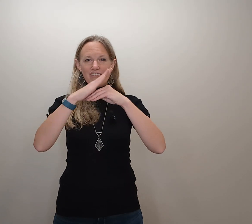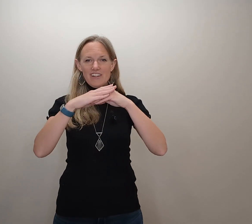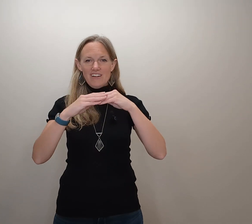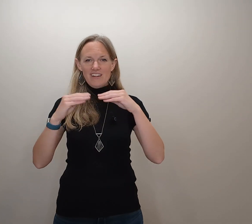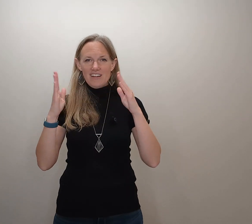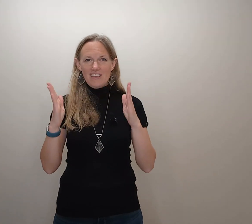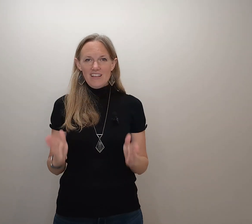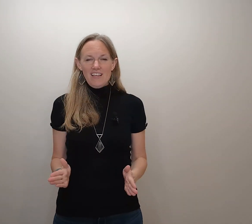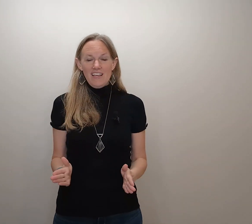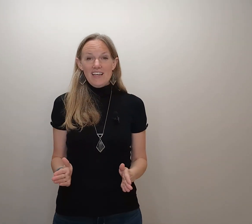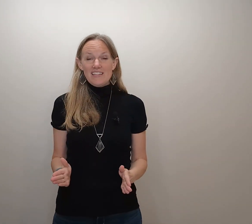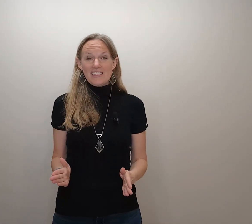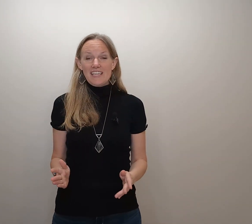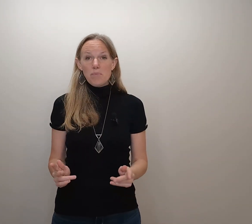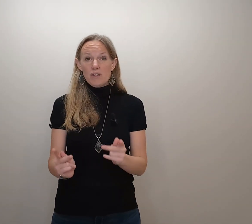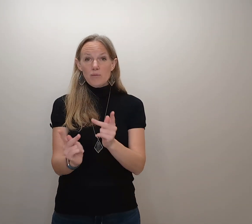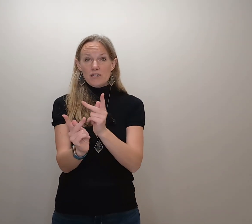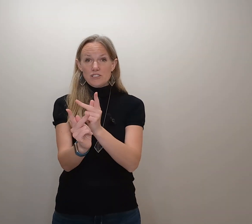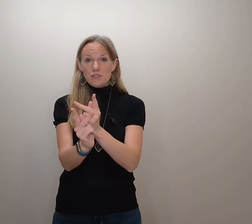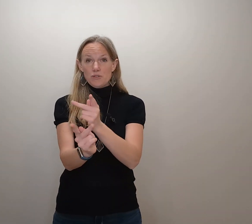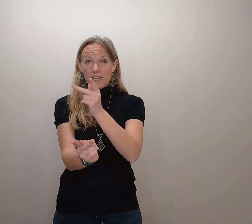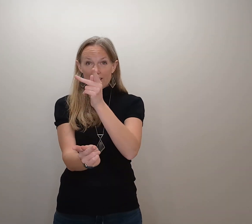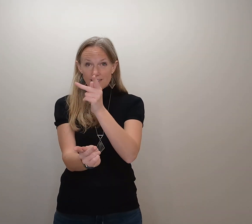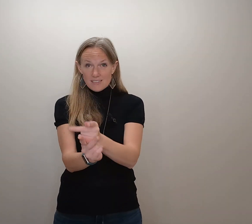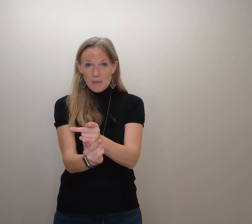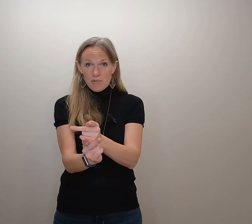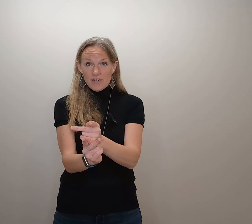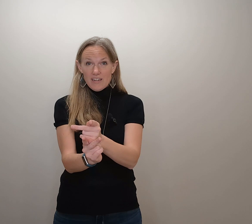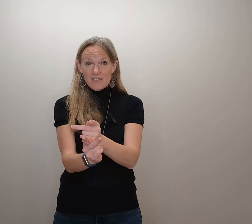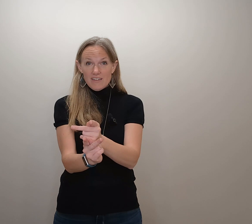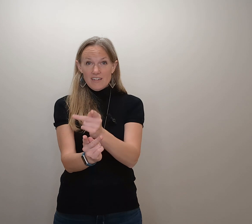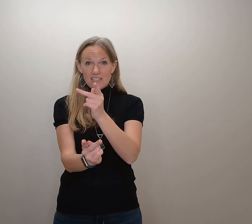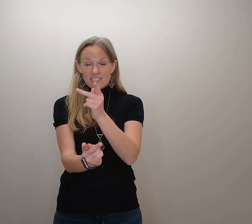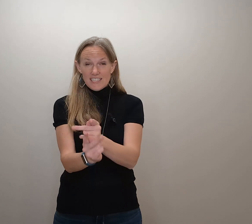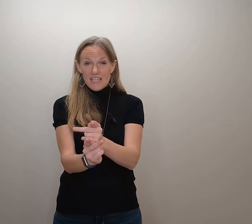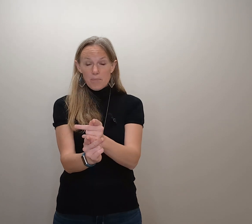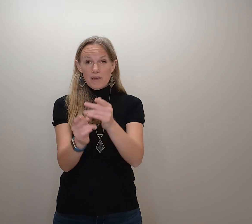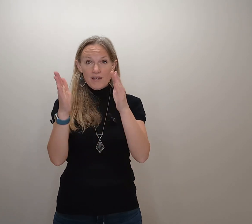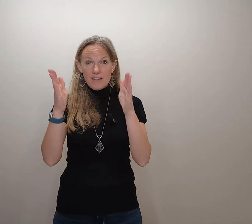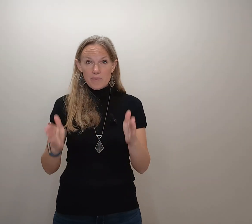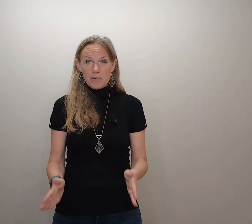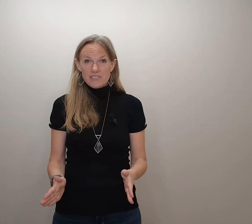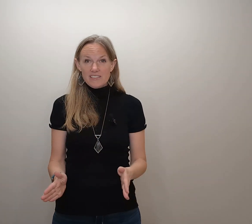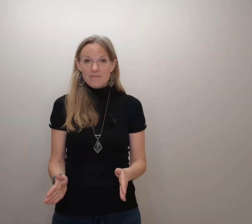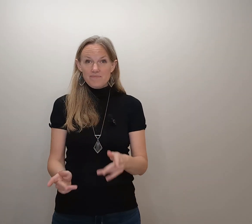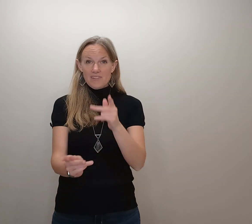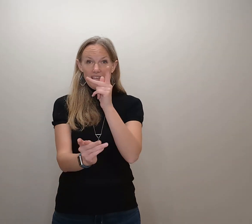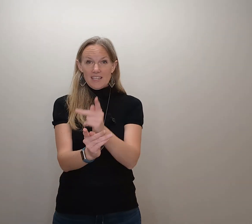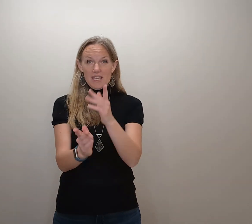Comforter, and then keeper, we're going to do 2 K's on top of one another. Keep, person,